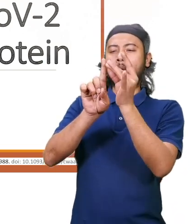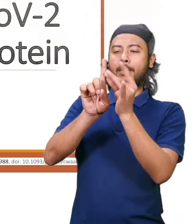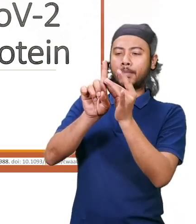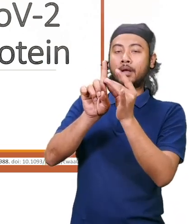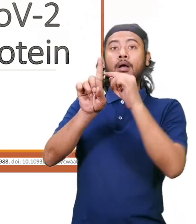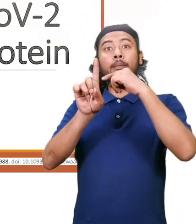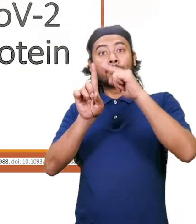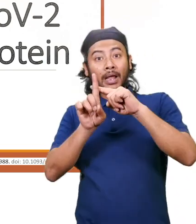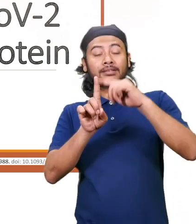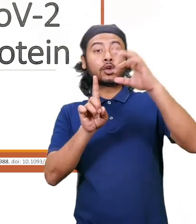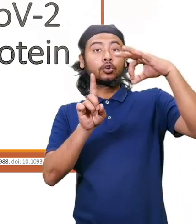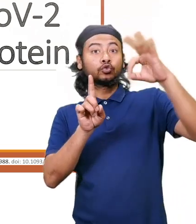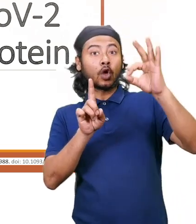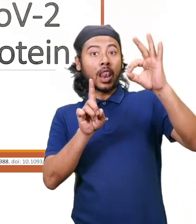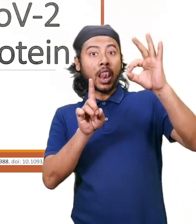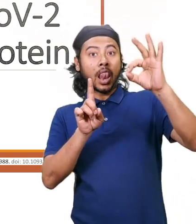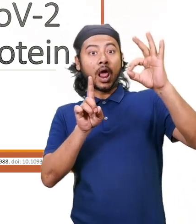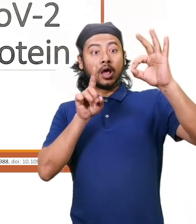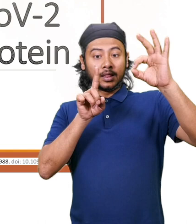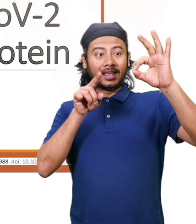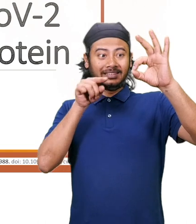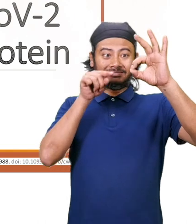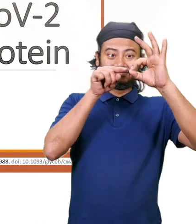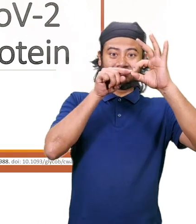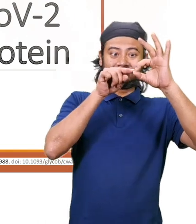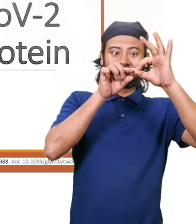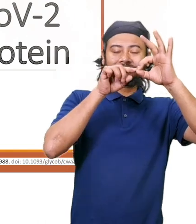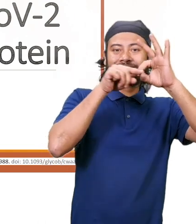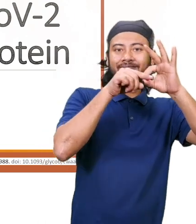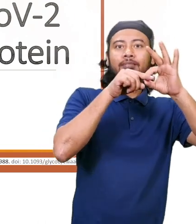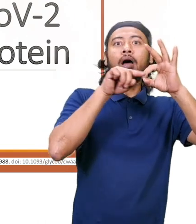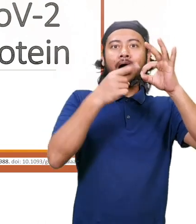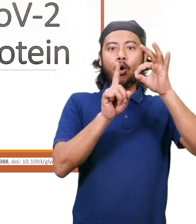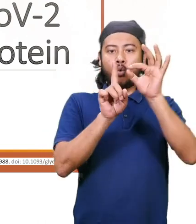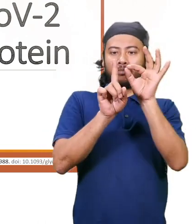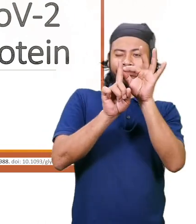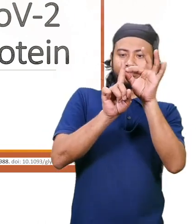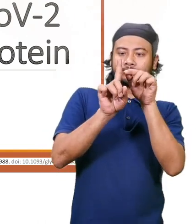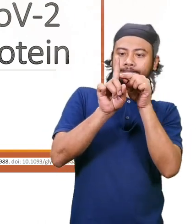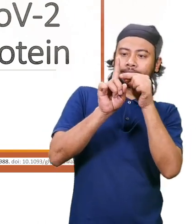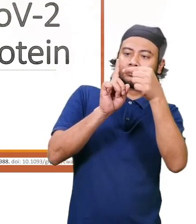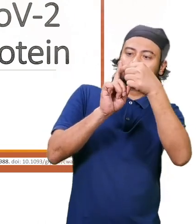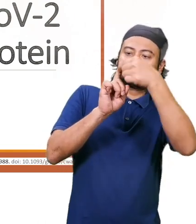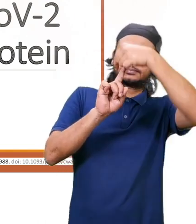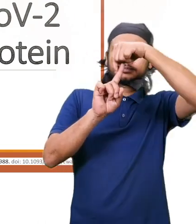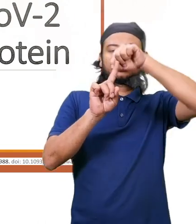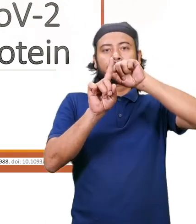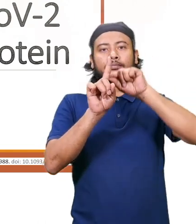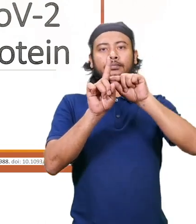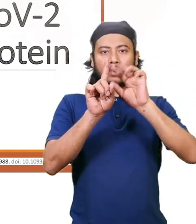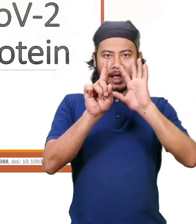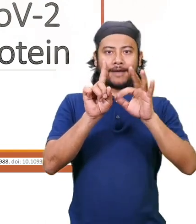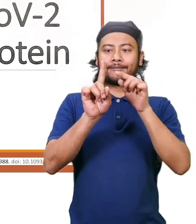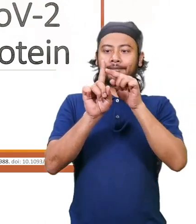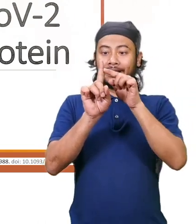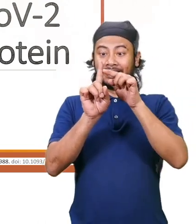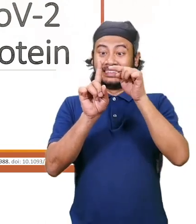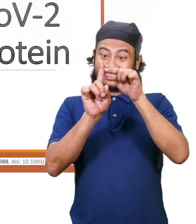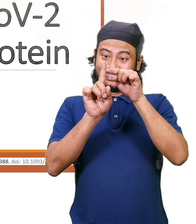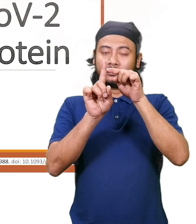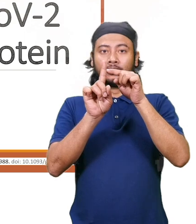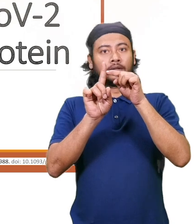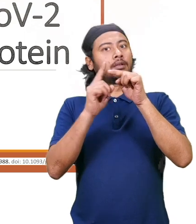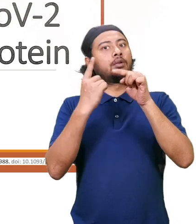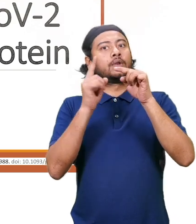the receptor binding domain. So those receptor binding domain, as shown here in the figure, highlighted